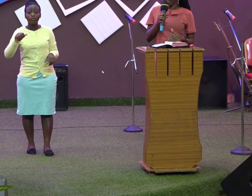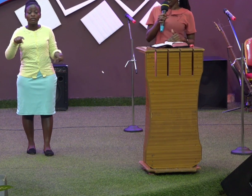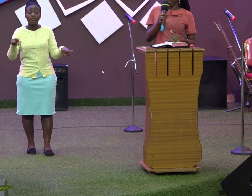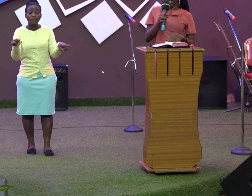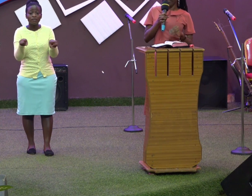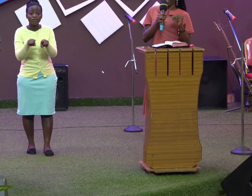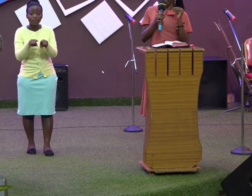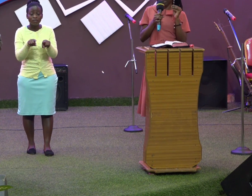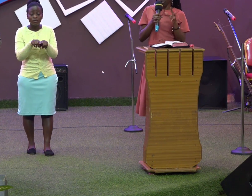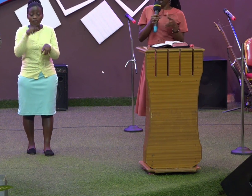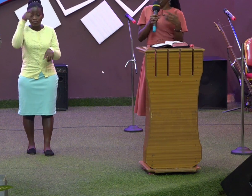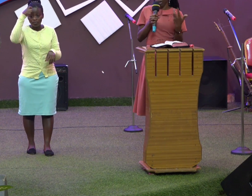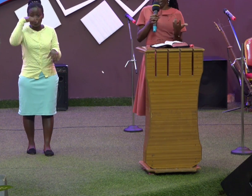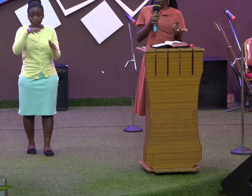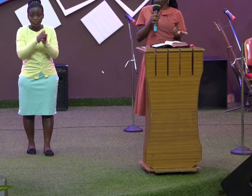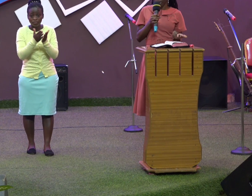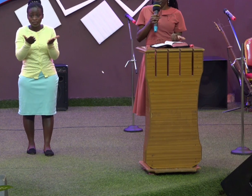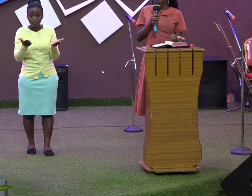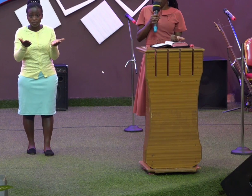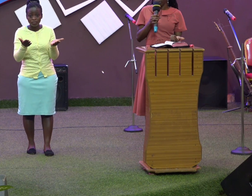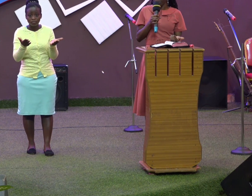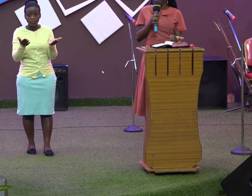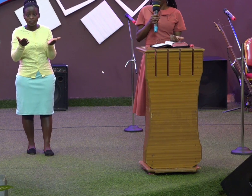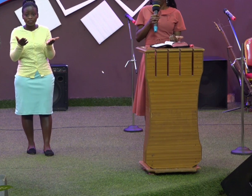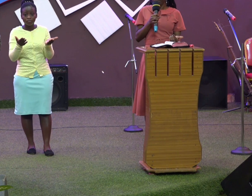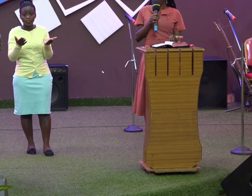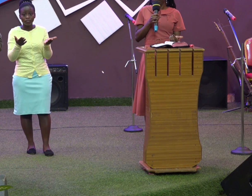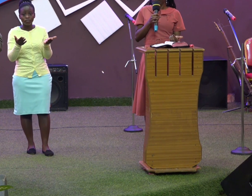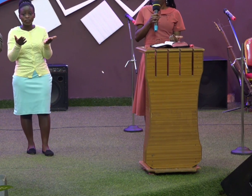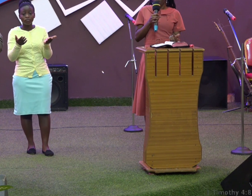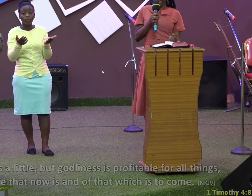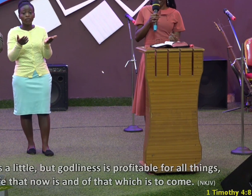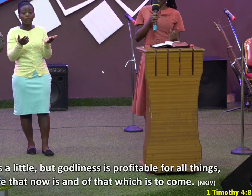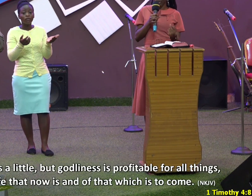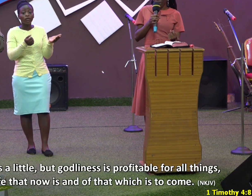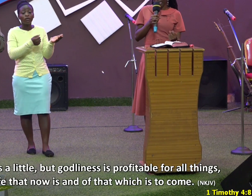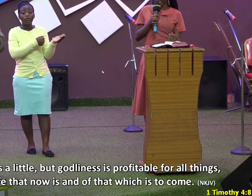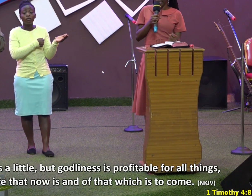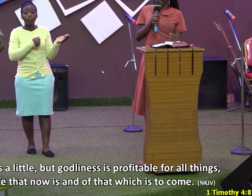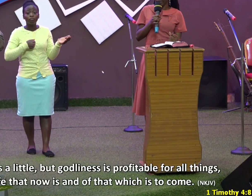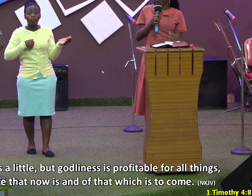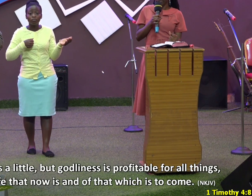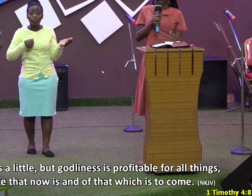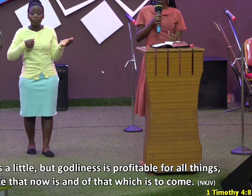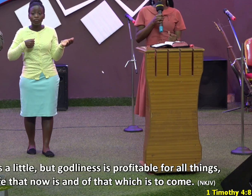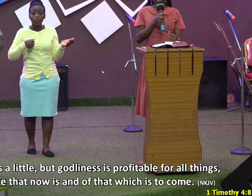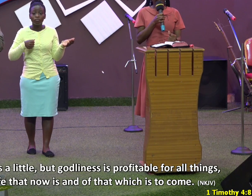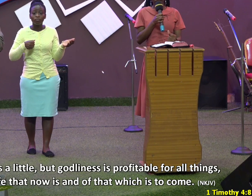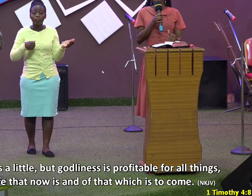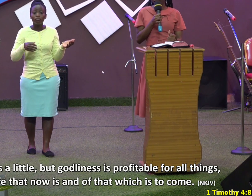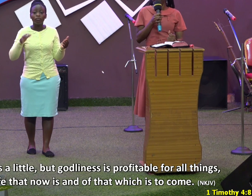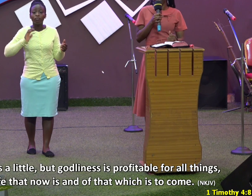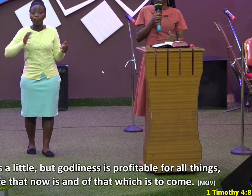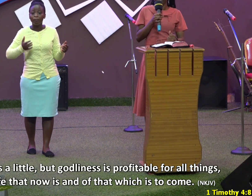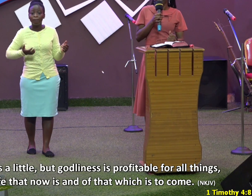bya magezi. You see, even if it's books, you want to get wisdom. Ngomkazi yasoma. When the lady is educated, got